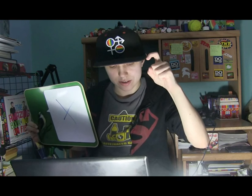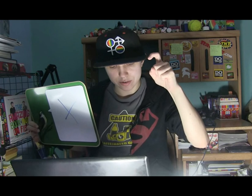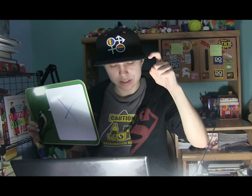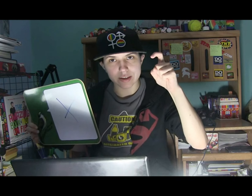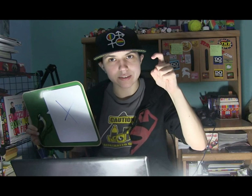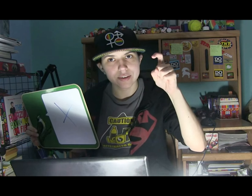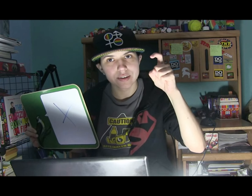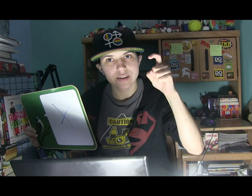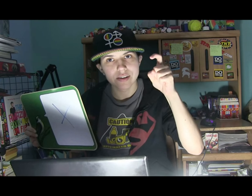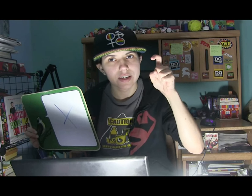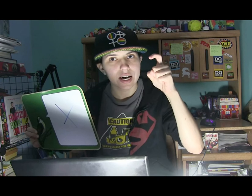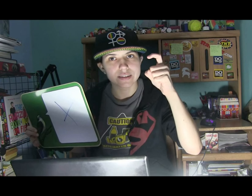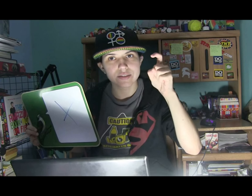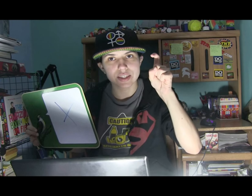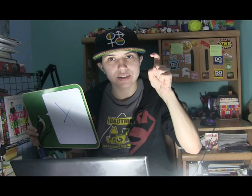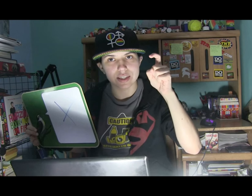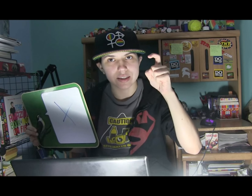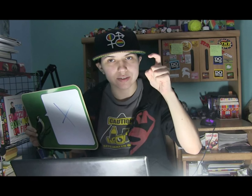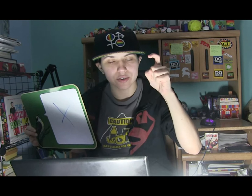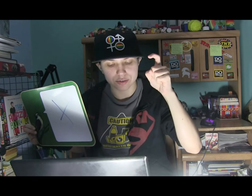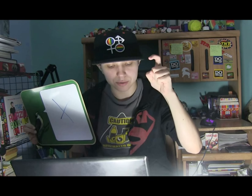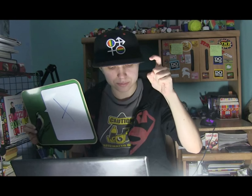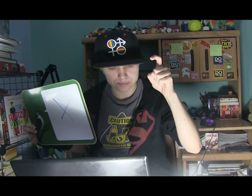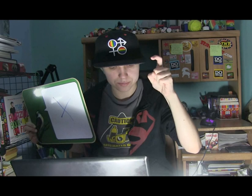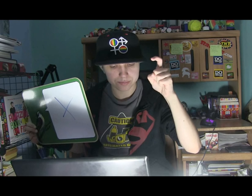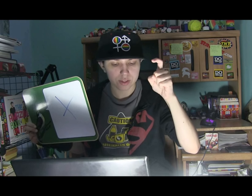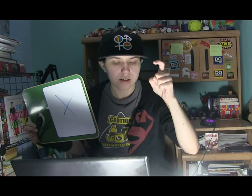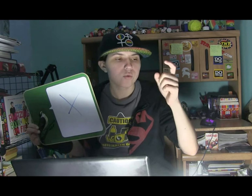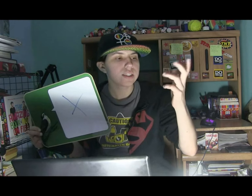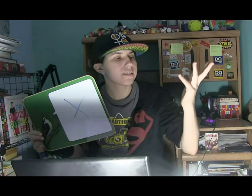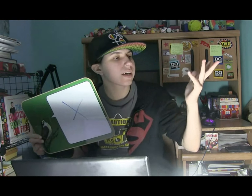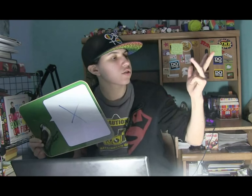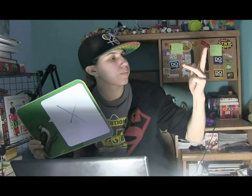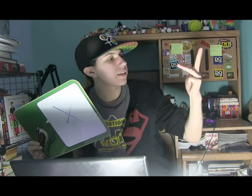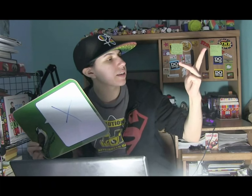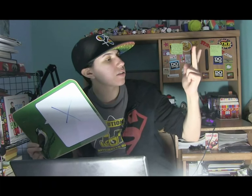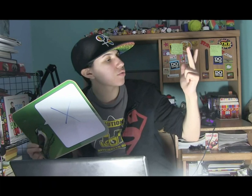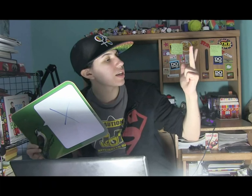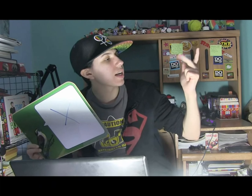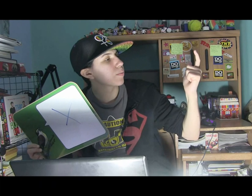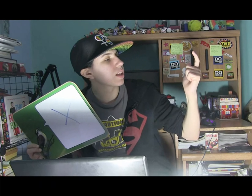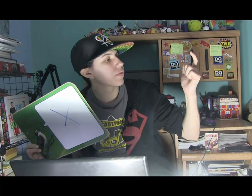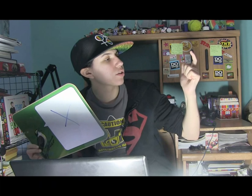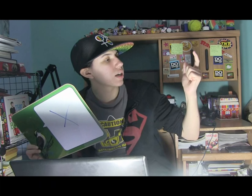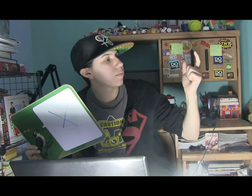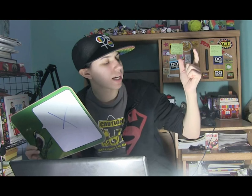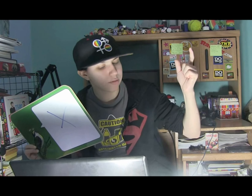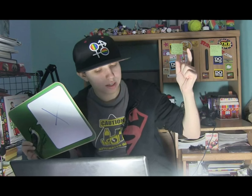literally this. And it's even tilted like this also. What it is that your pinky, your ring, and your middle finger come down. Your